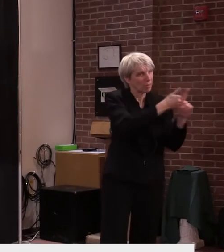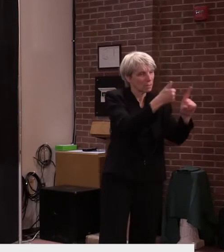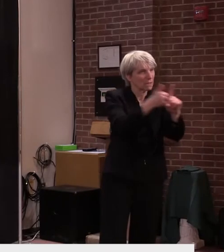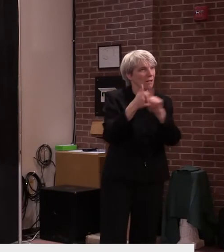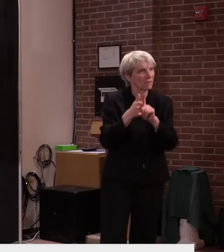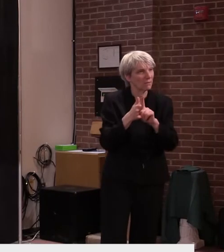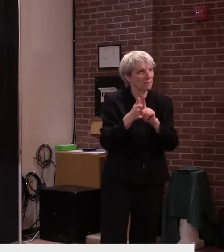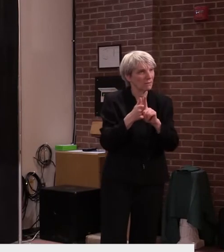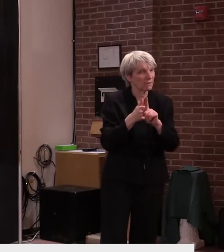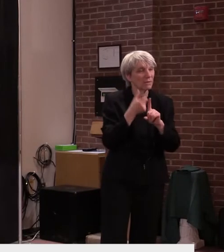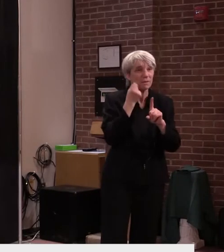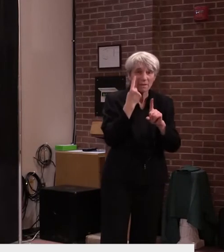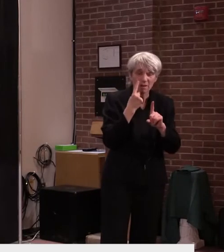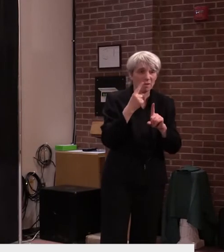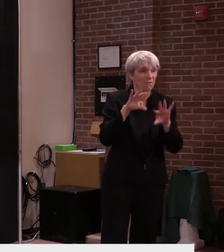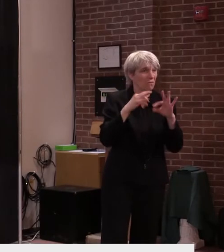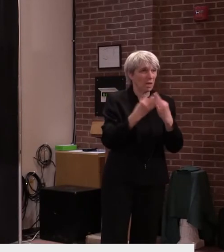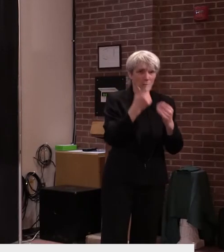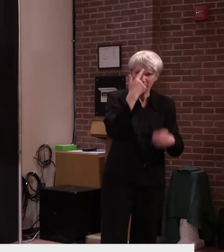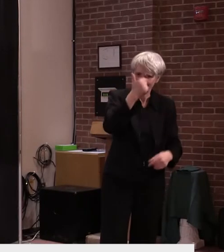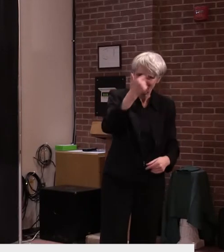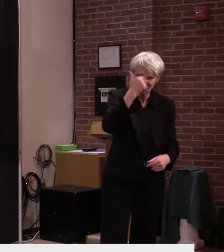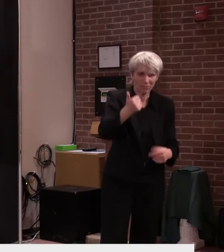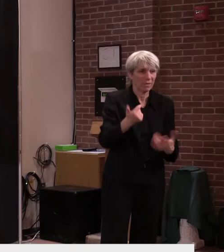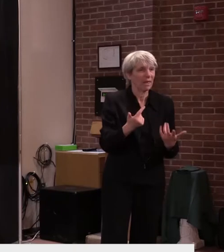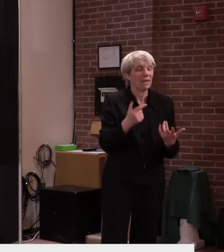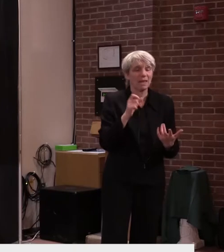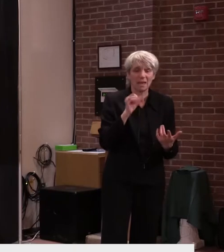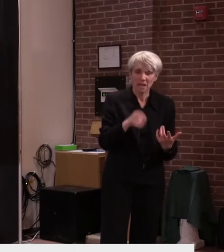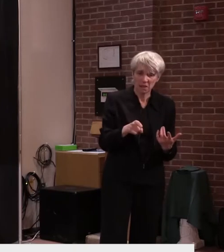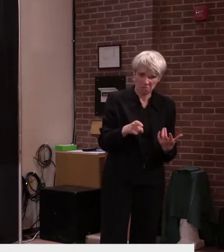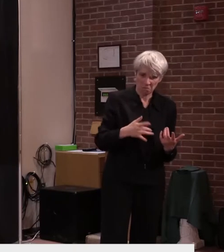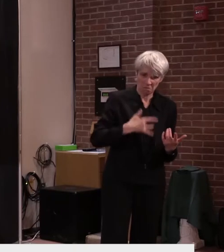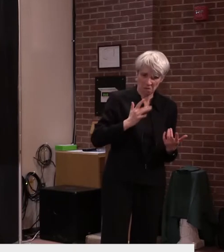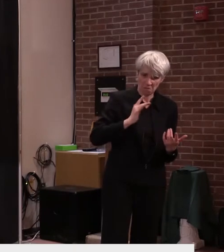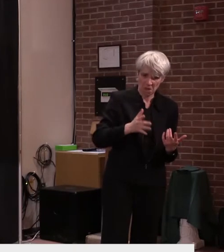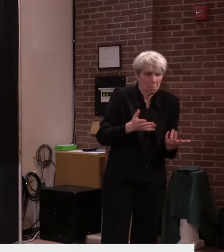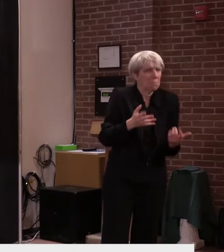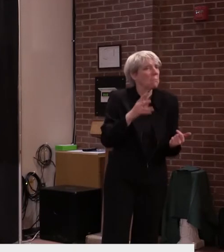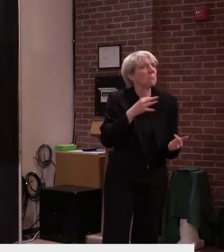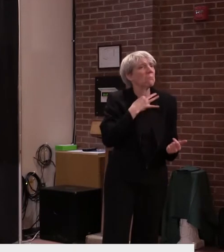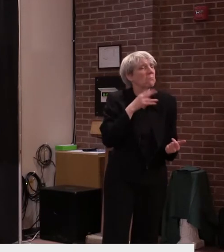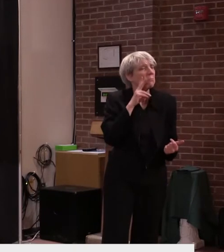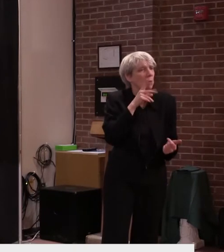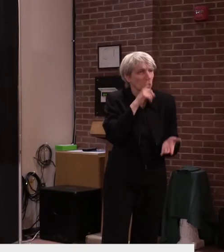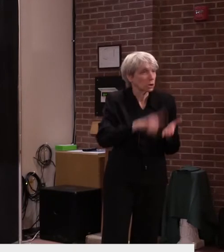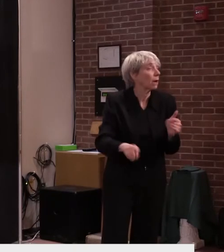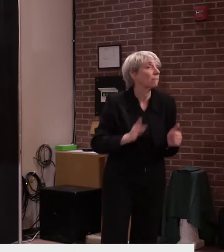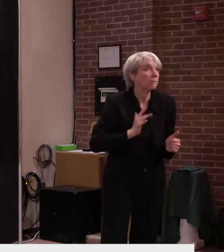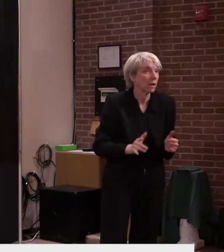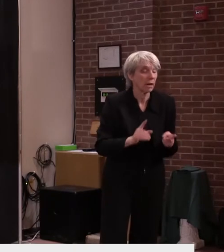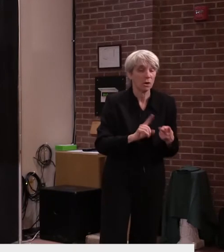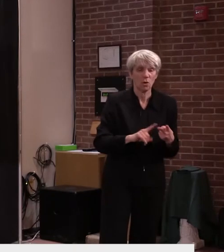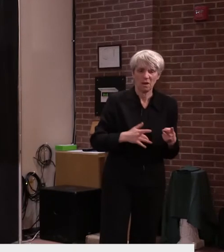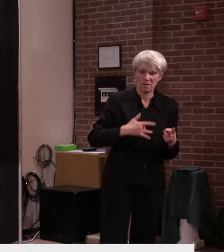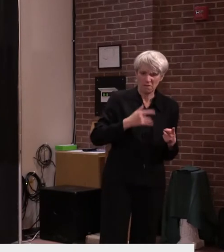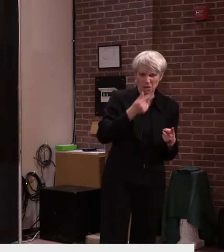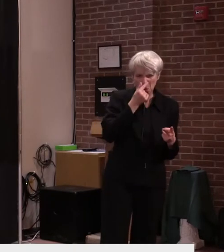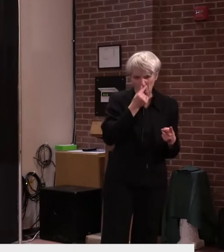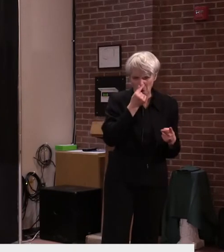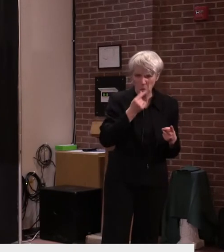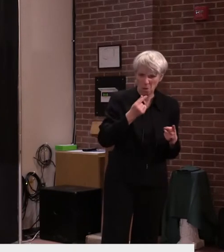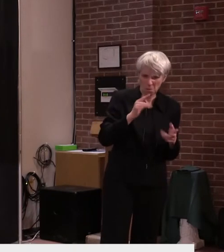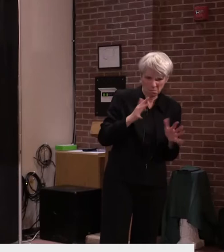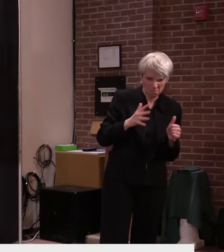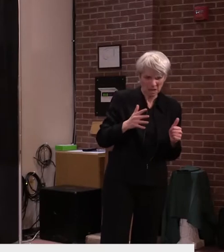as a family sees fit. They could use them for asymptomatic screening if they'd like, for testing in symptomatic family